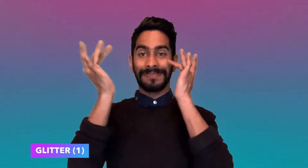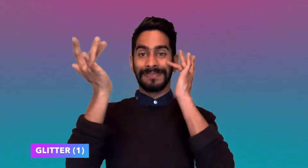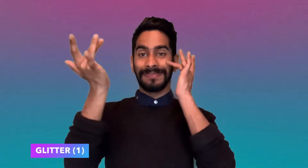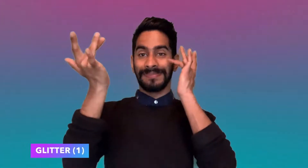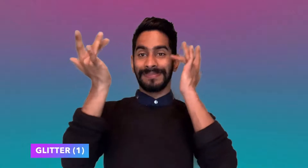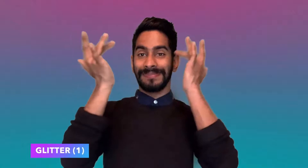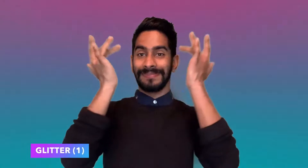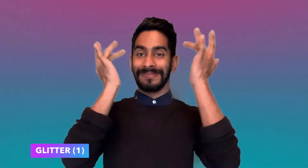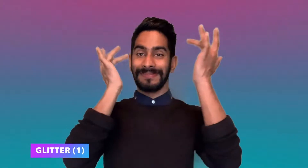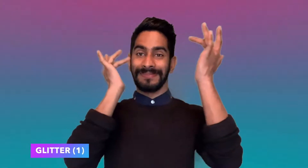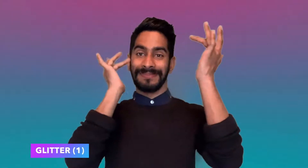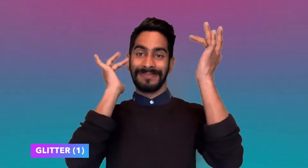Glitter.